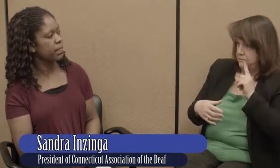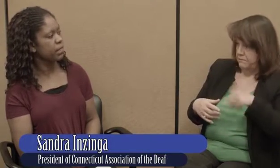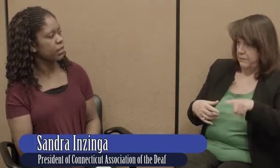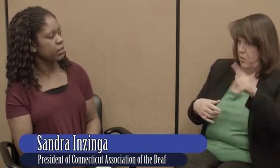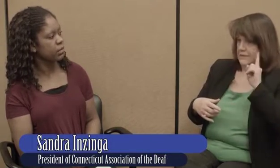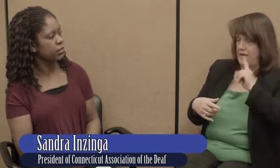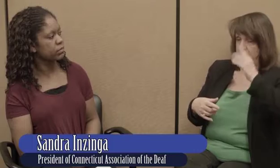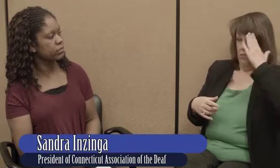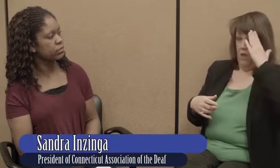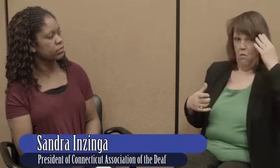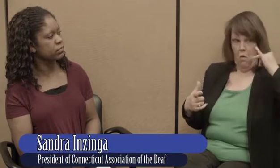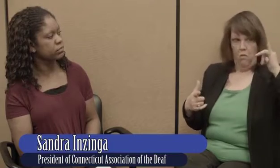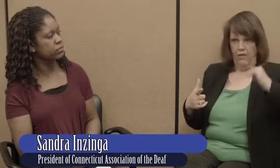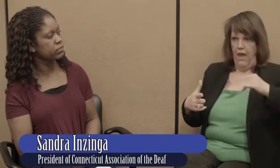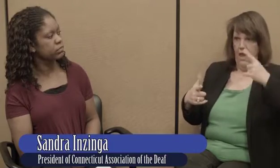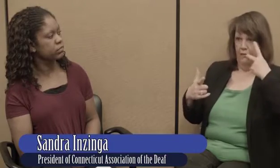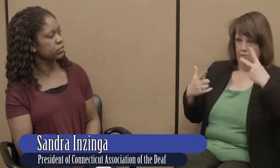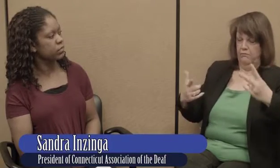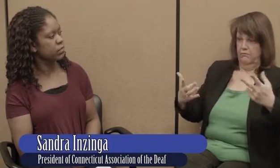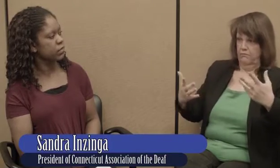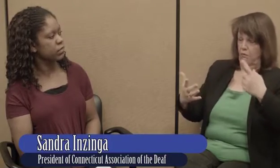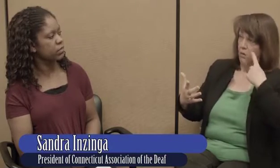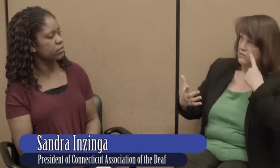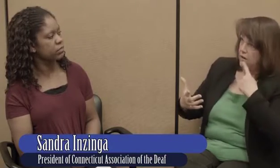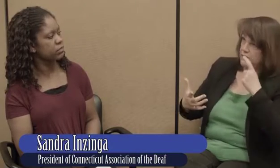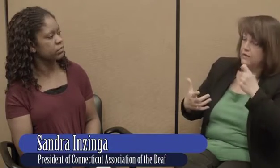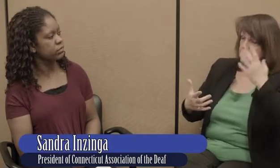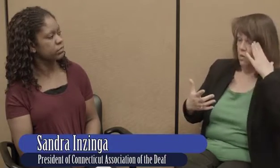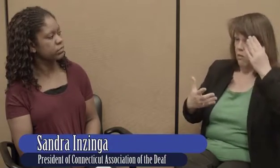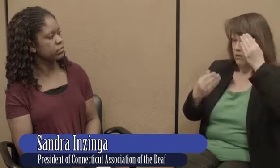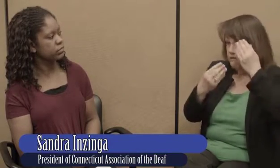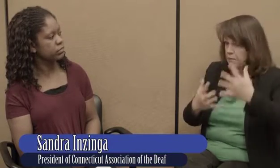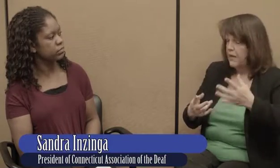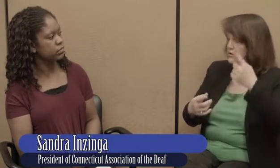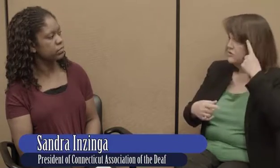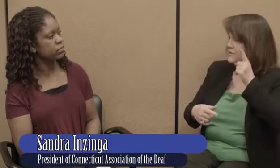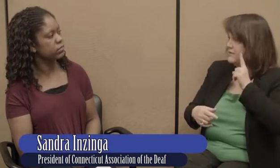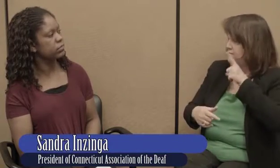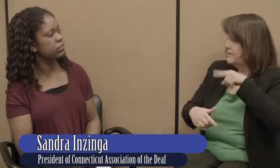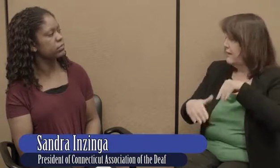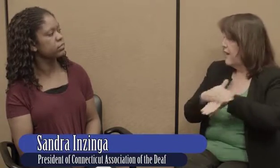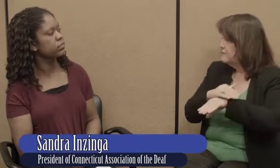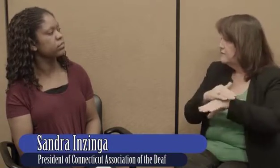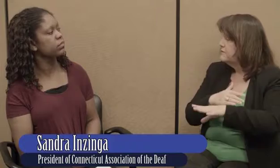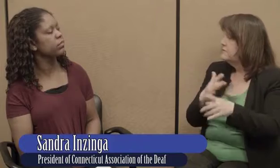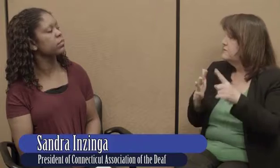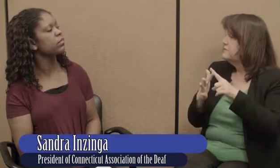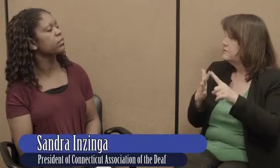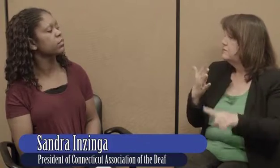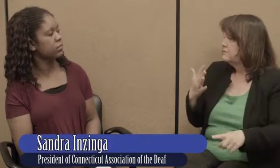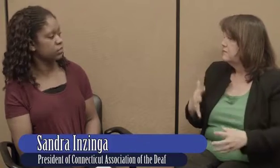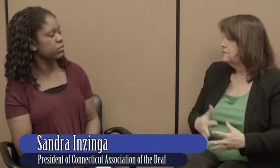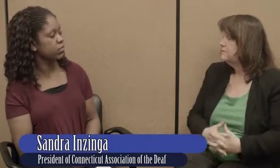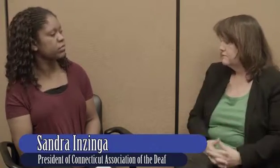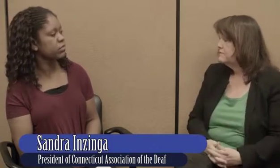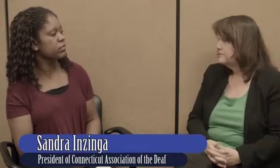sound. People that are deaf are aware that things are happening just because they can see them, and they need to have the information made accessible